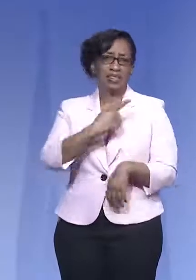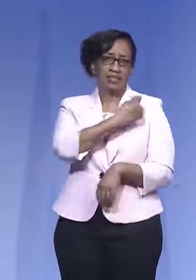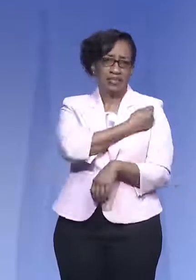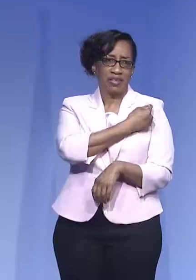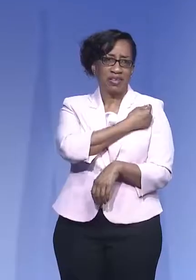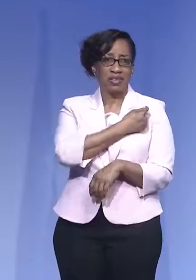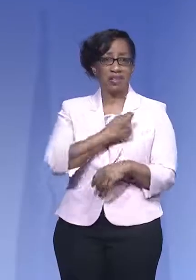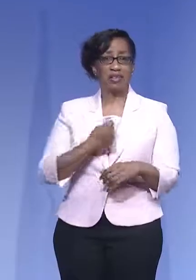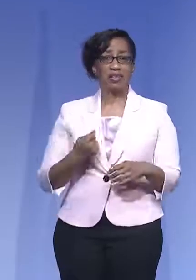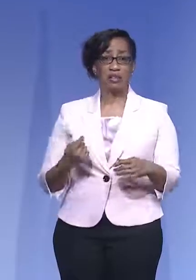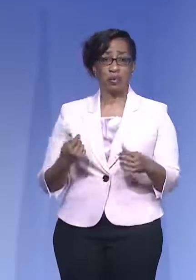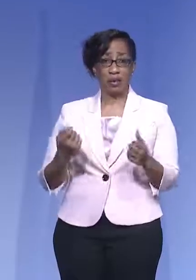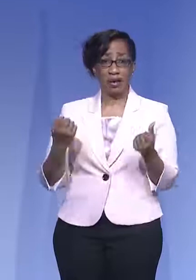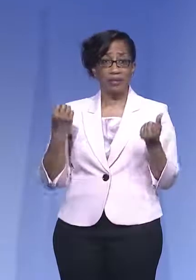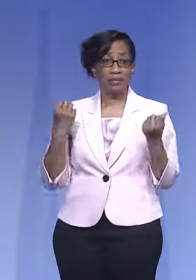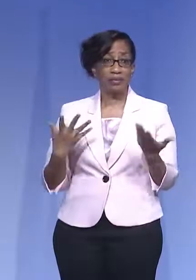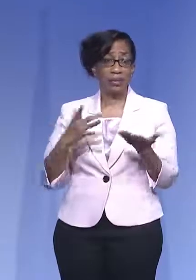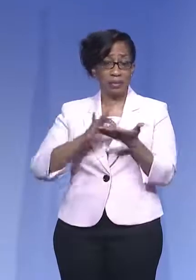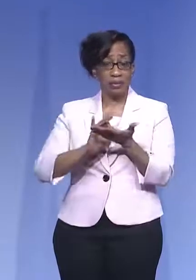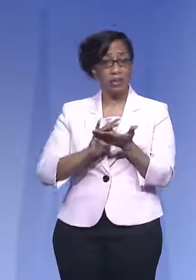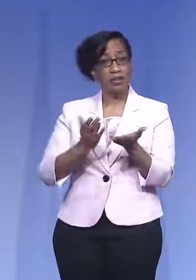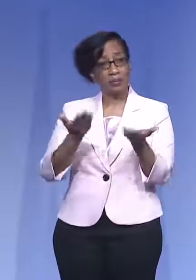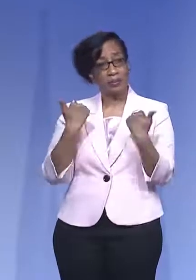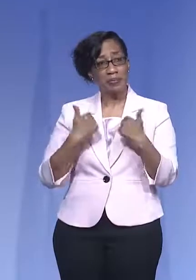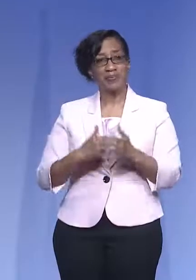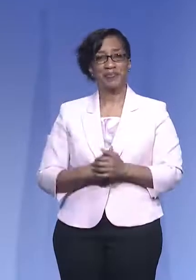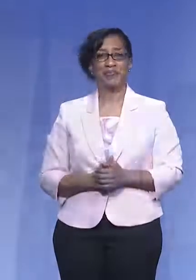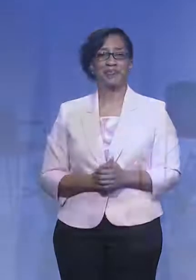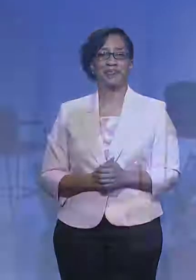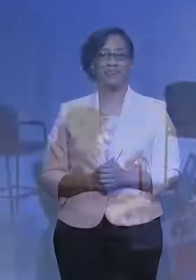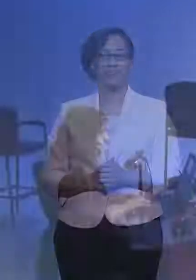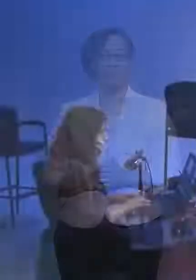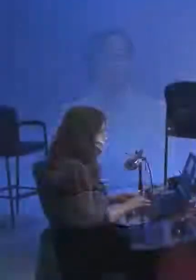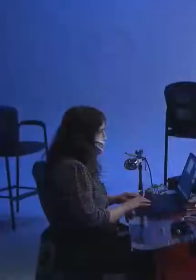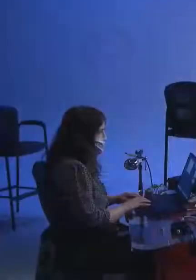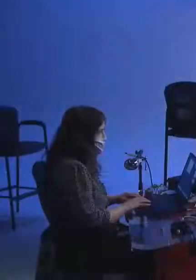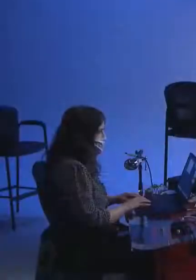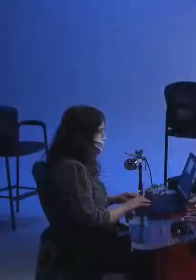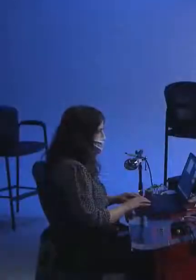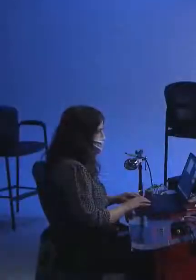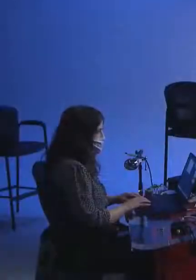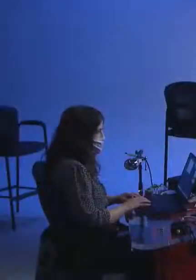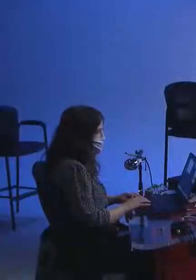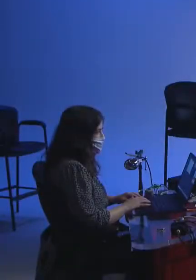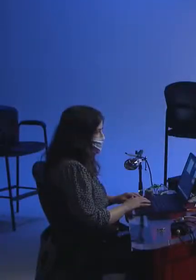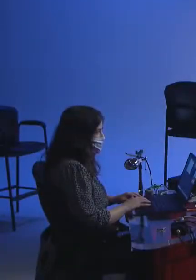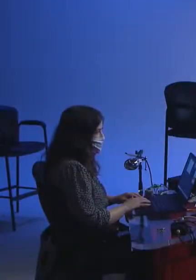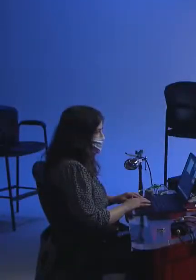significantly large capacity to do so. Thanks, everyone. We'll be back next week.